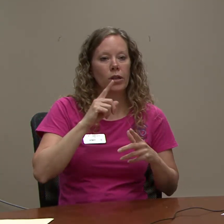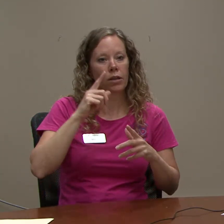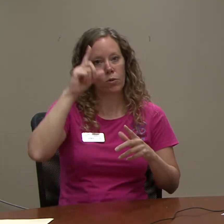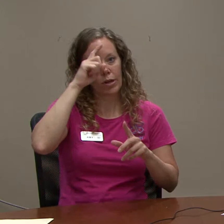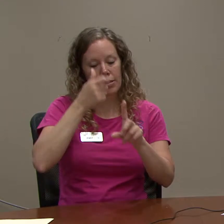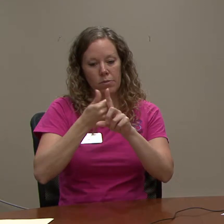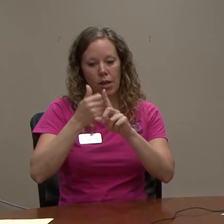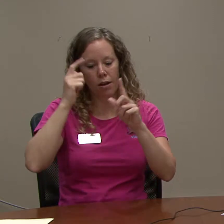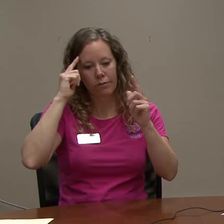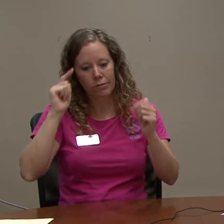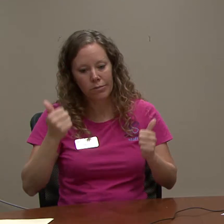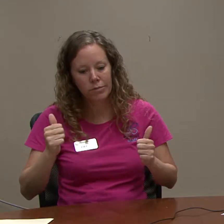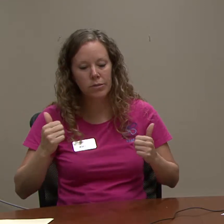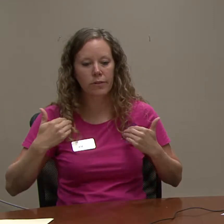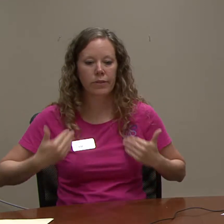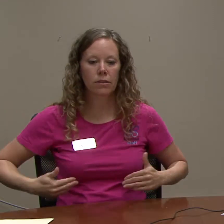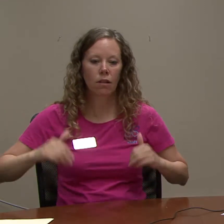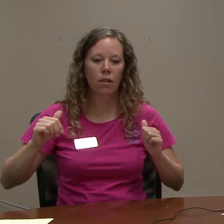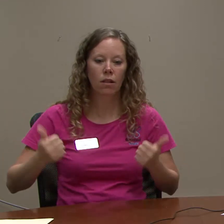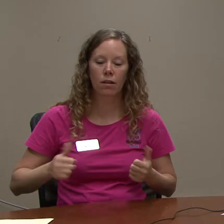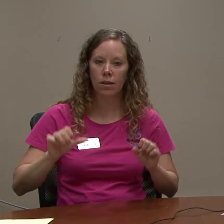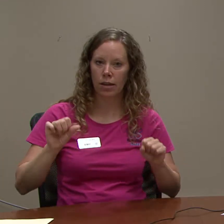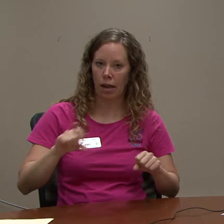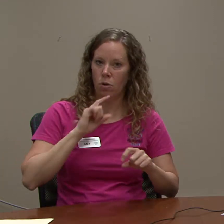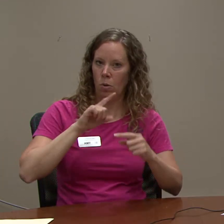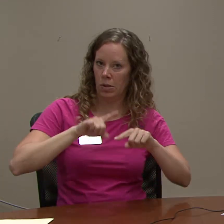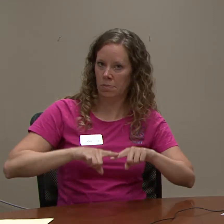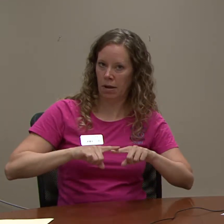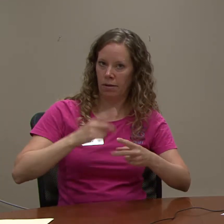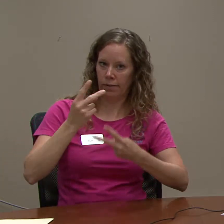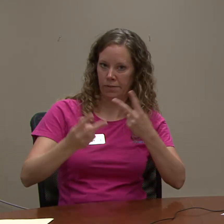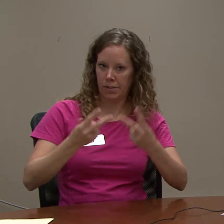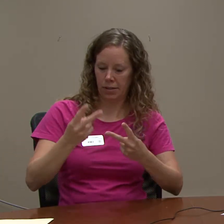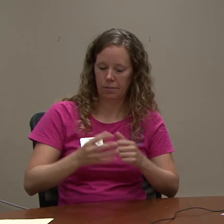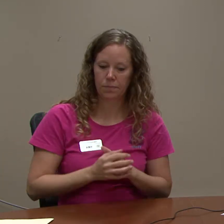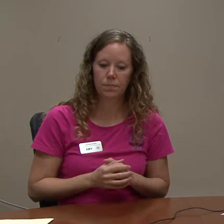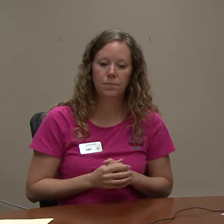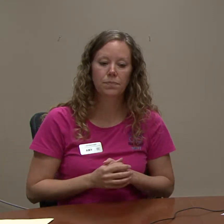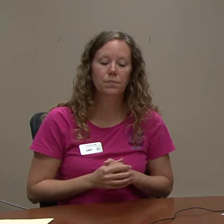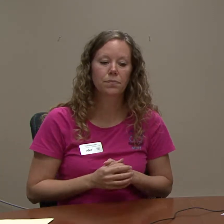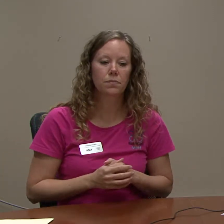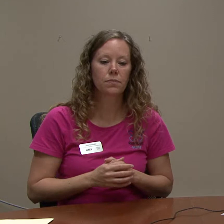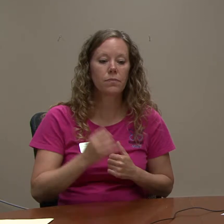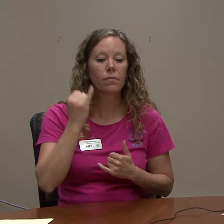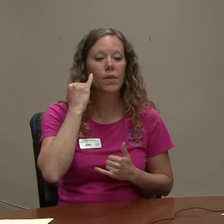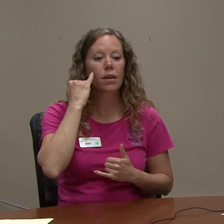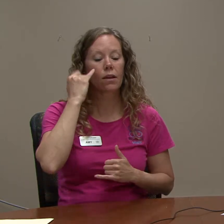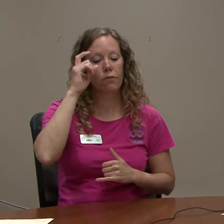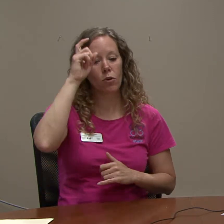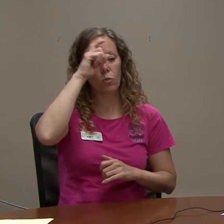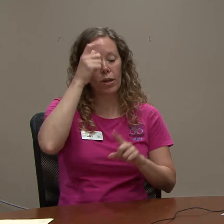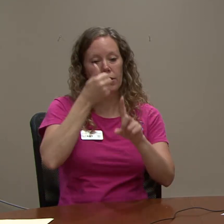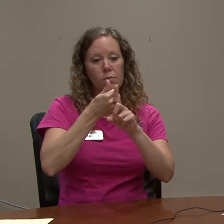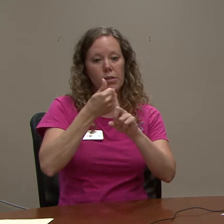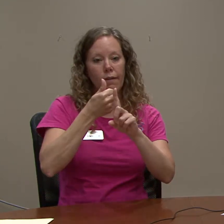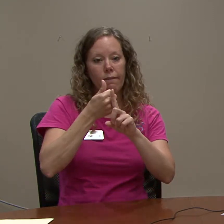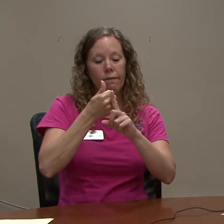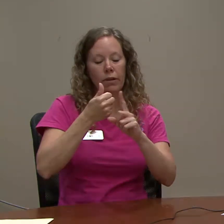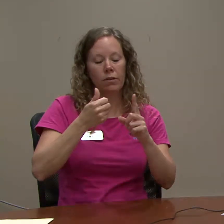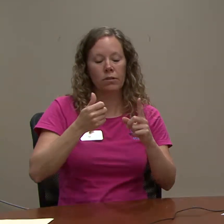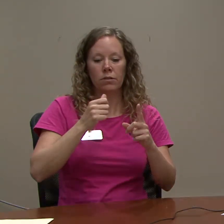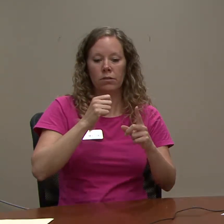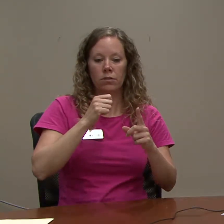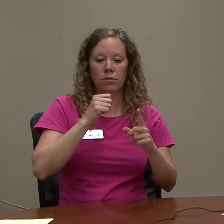decline, and to remove the resident prior to 30 minutes if the resident is unwell or is not tolerating the